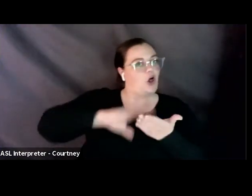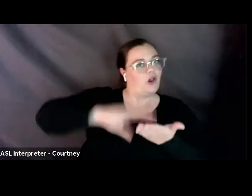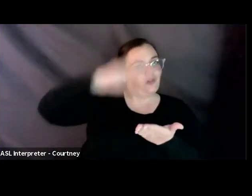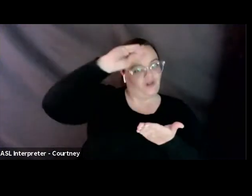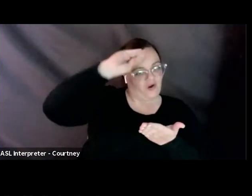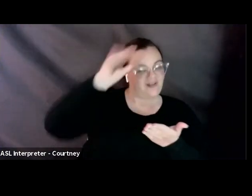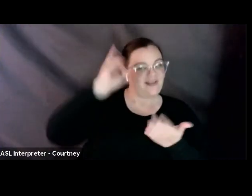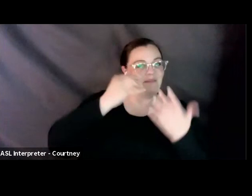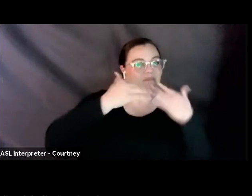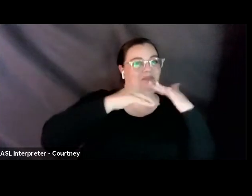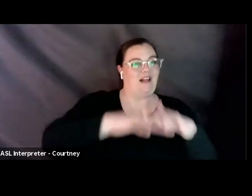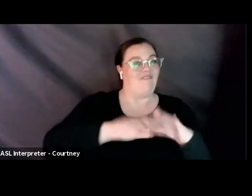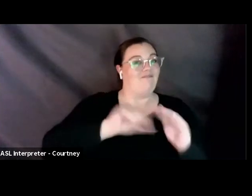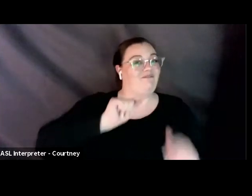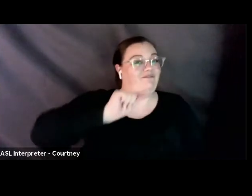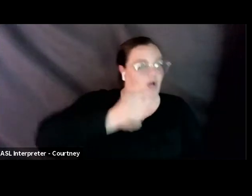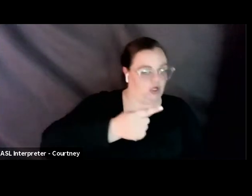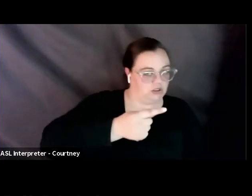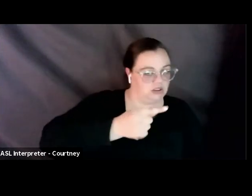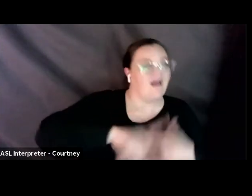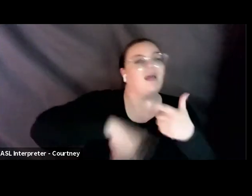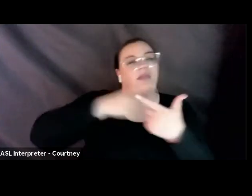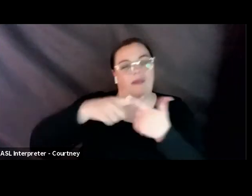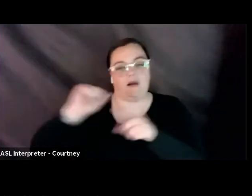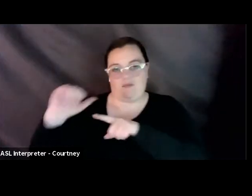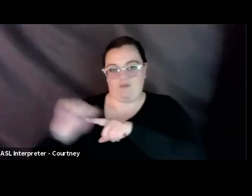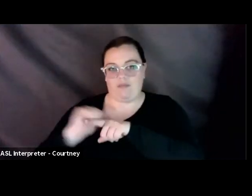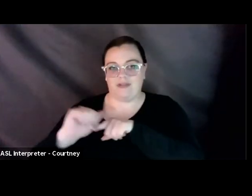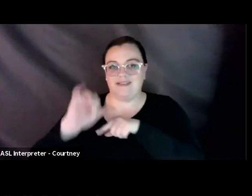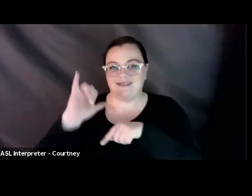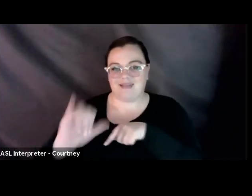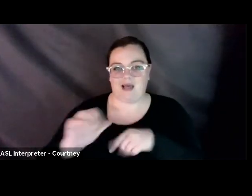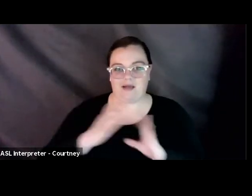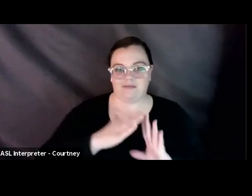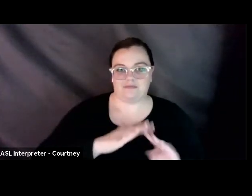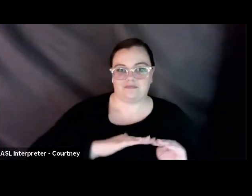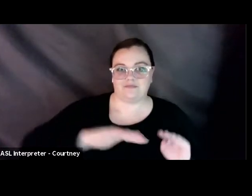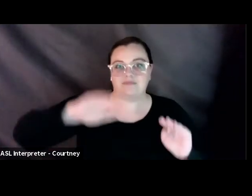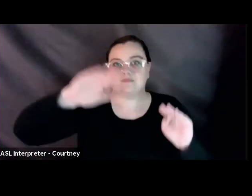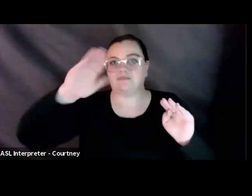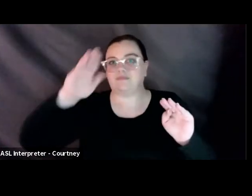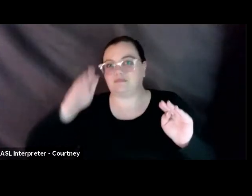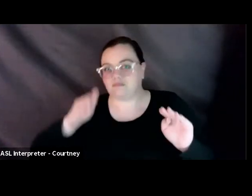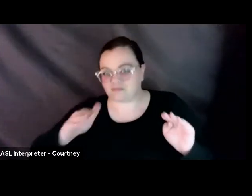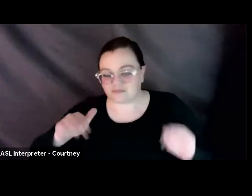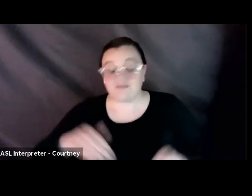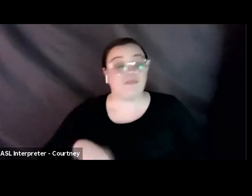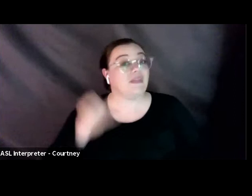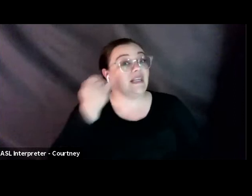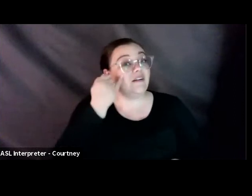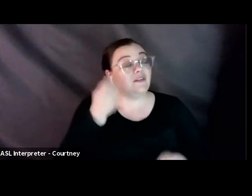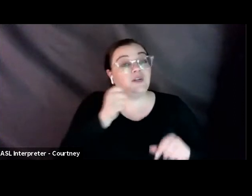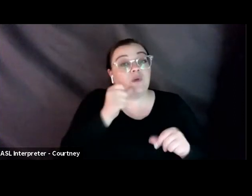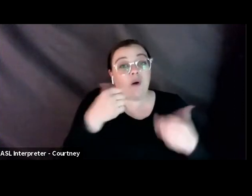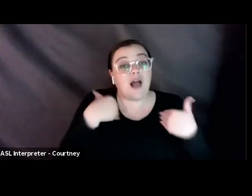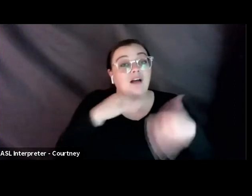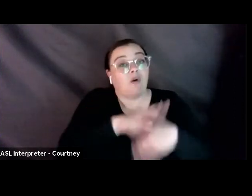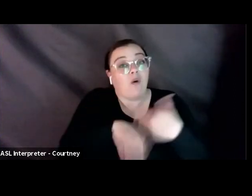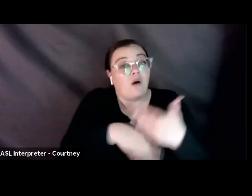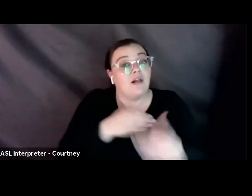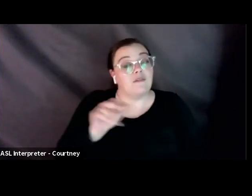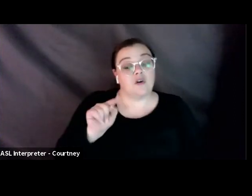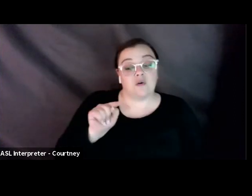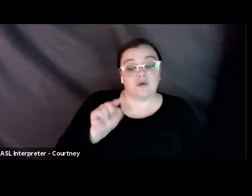and all high notes. And if you don't have your high notes together, then you're going to be really limited as far as the songs that you're given,